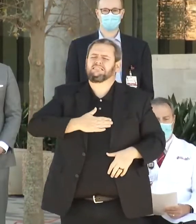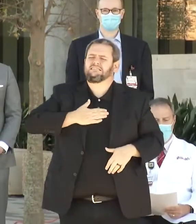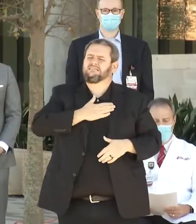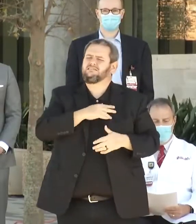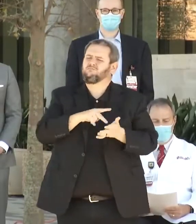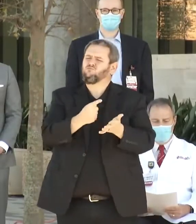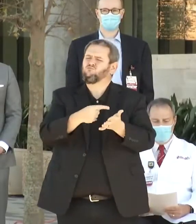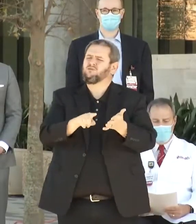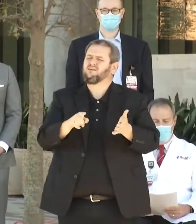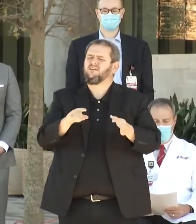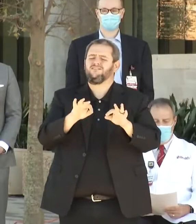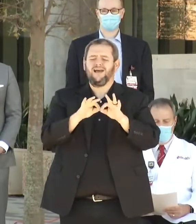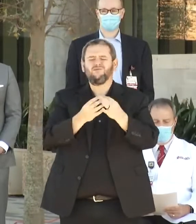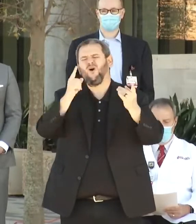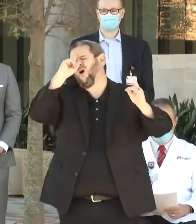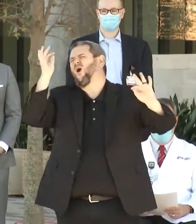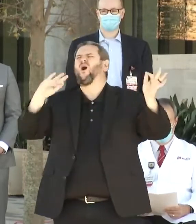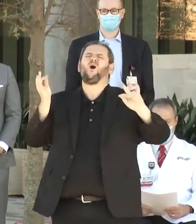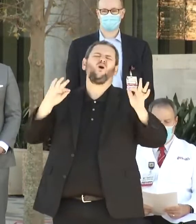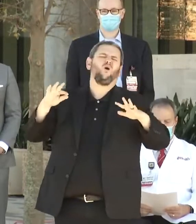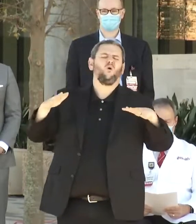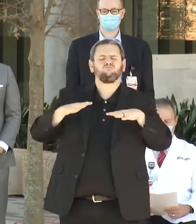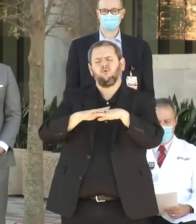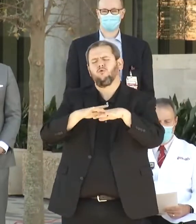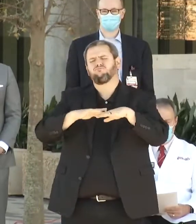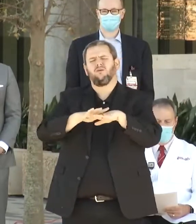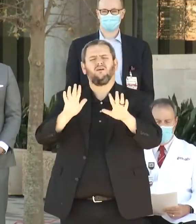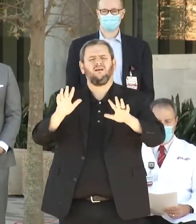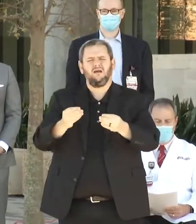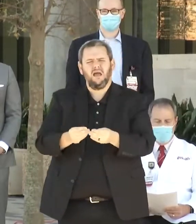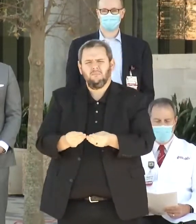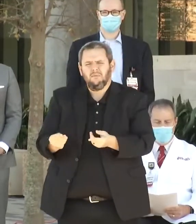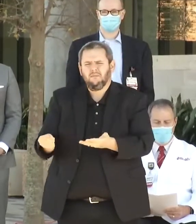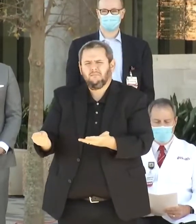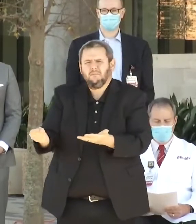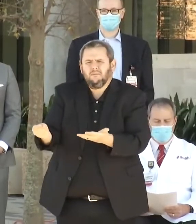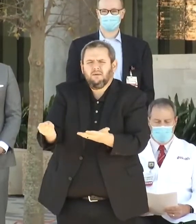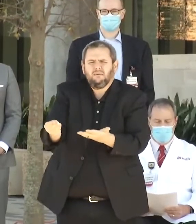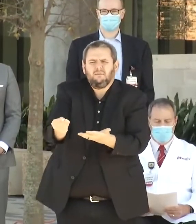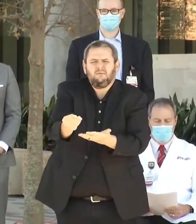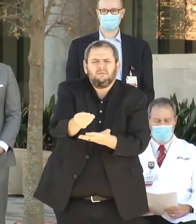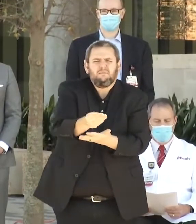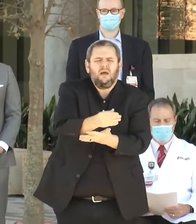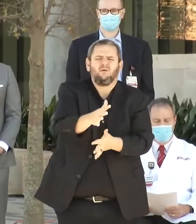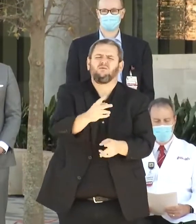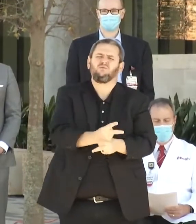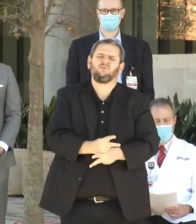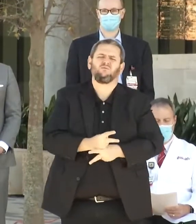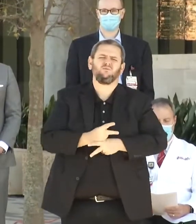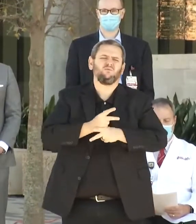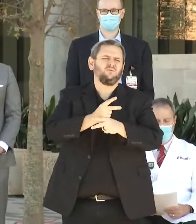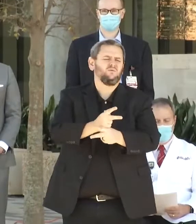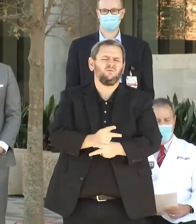season with our family, friends, and neighbors, please be careful. Many people who get this virus will have